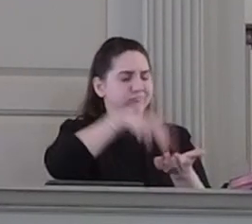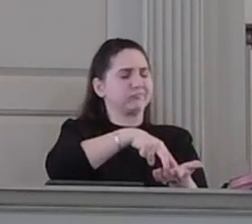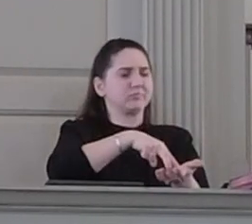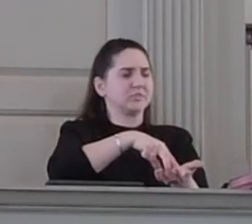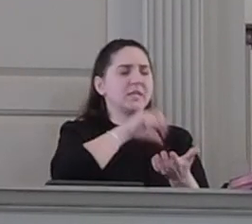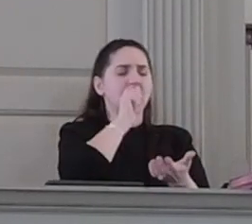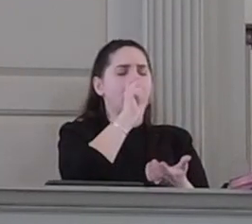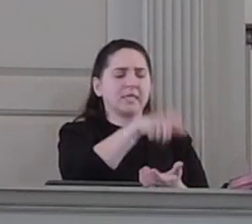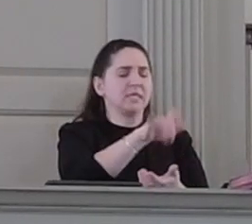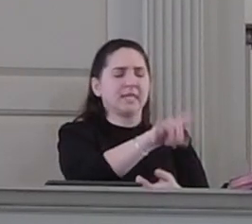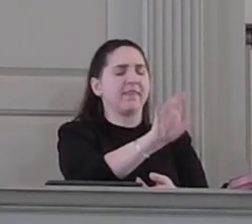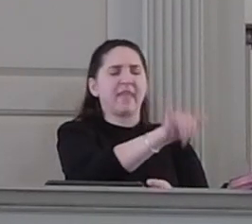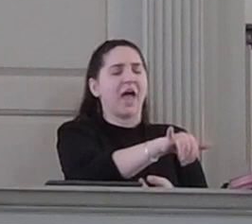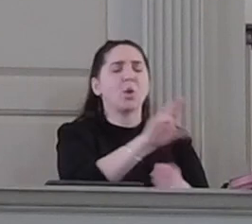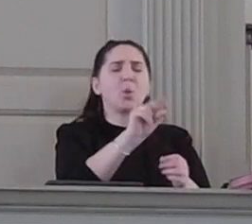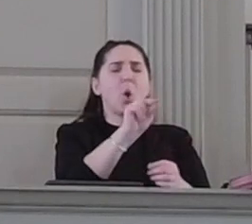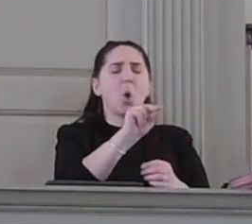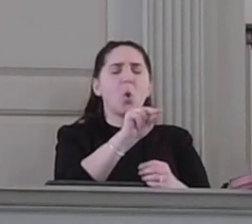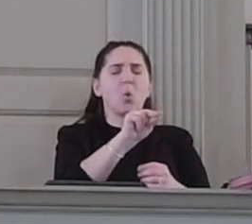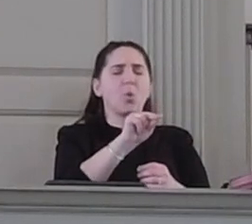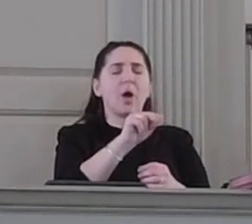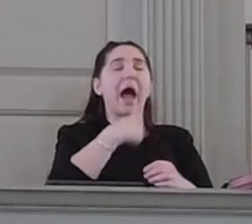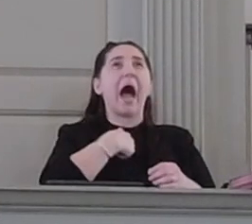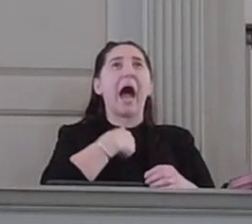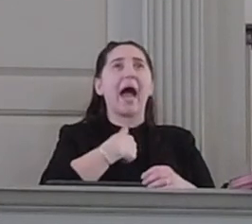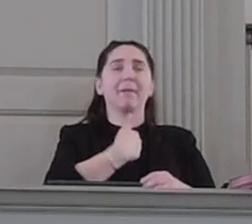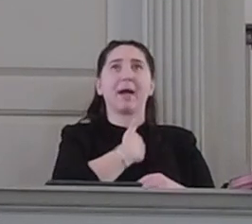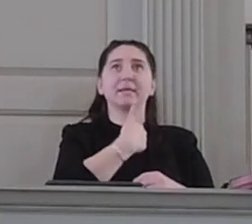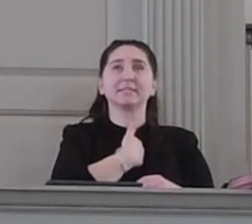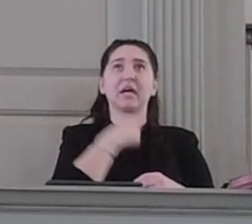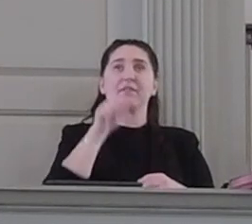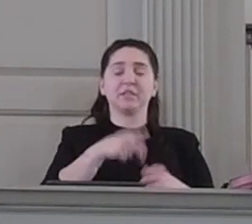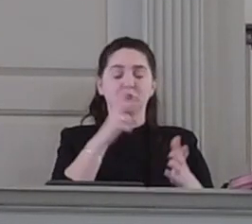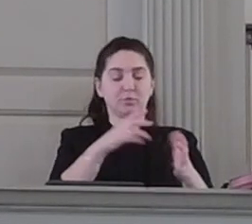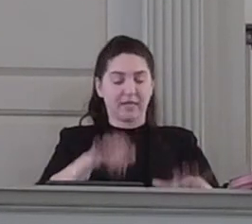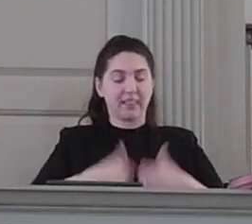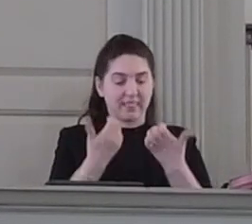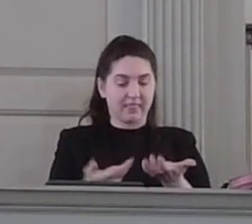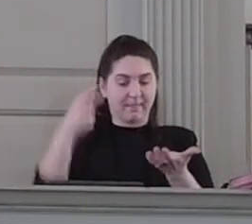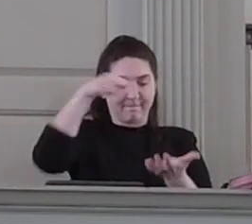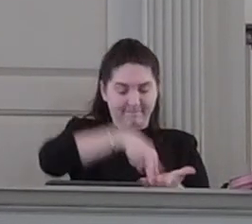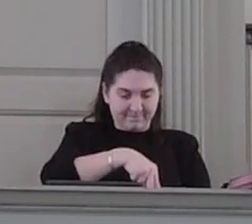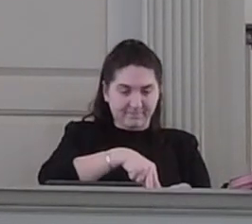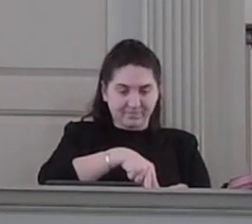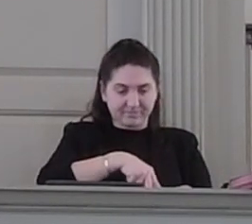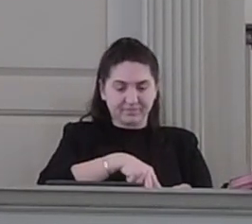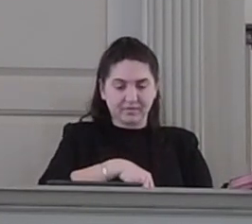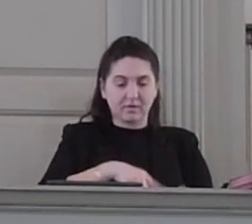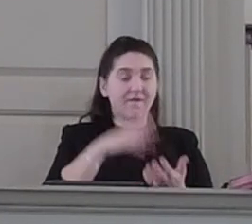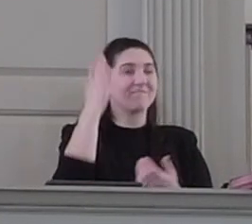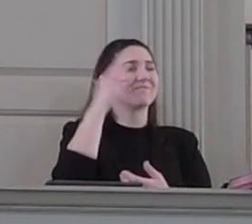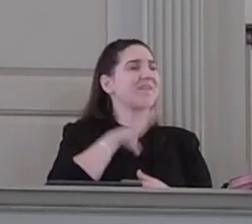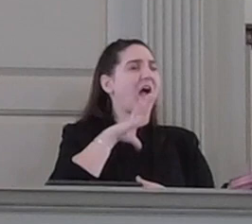I had been keeping her in her grave, but she's been fine all this time. She's been with God.